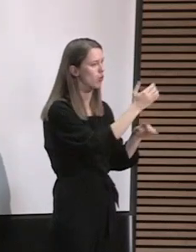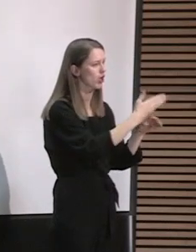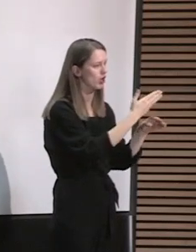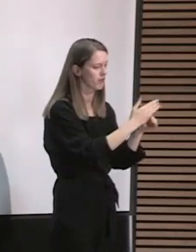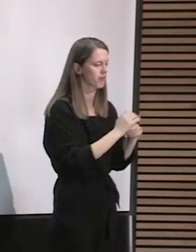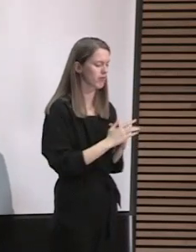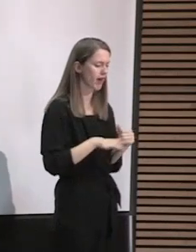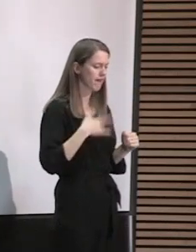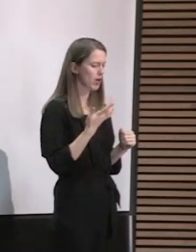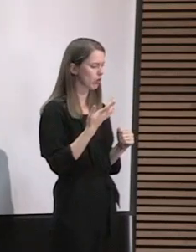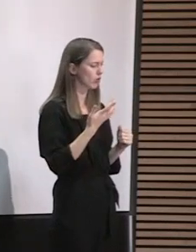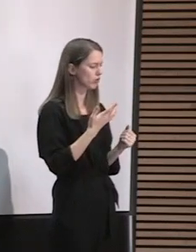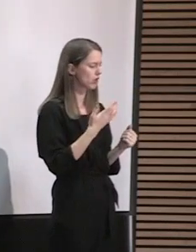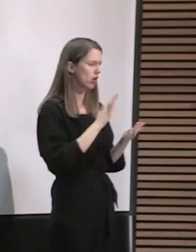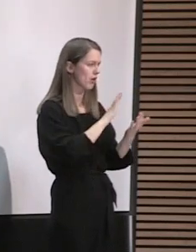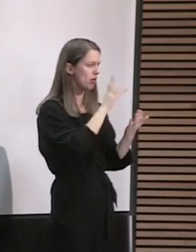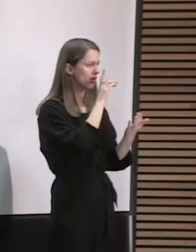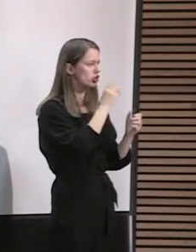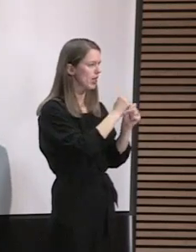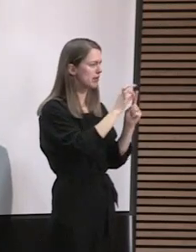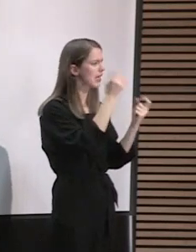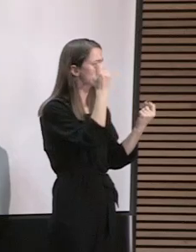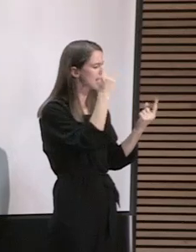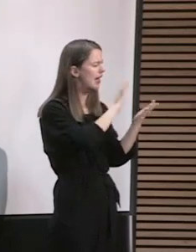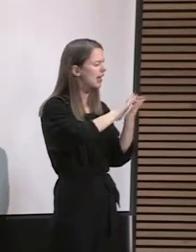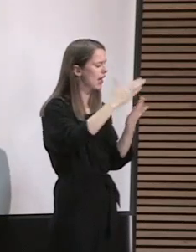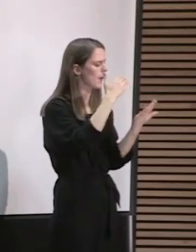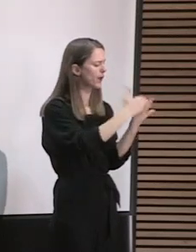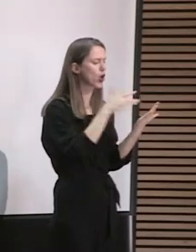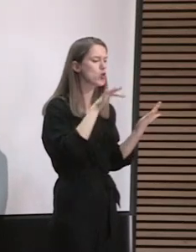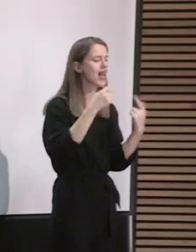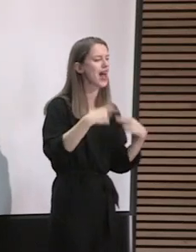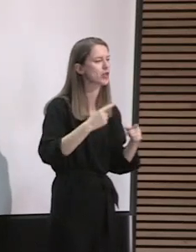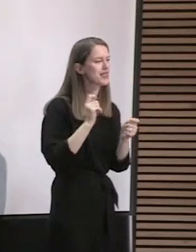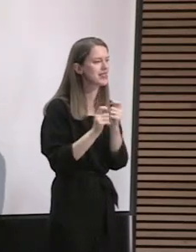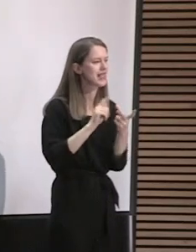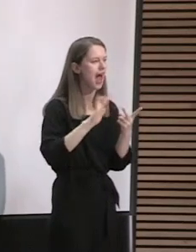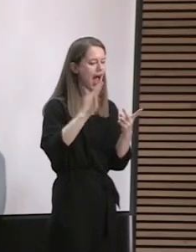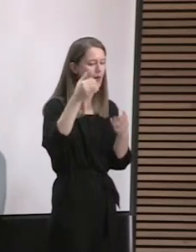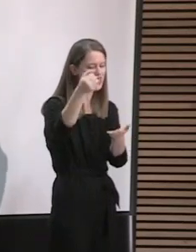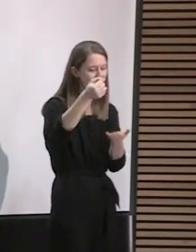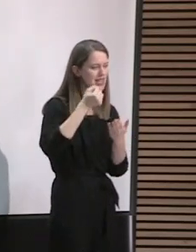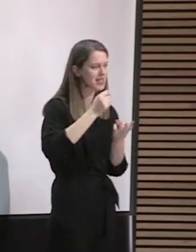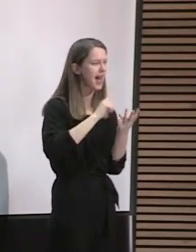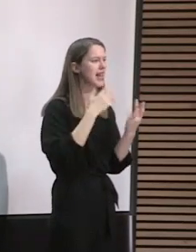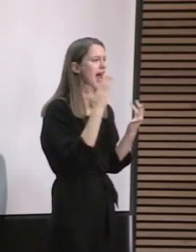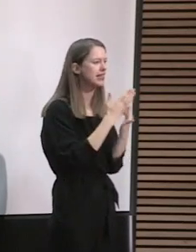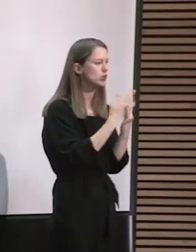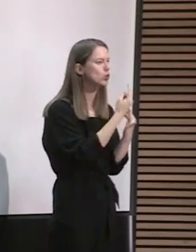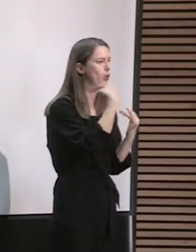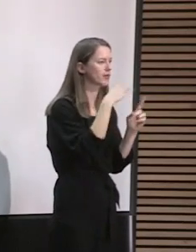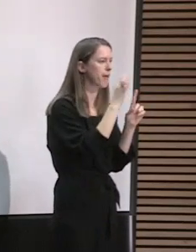have got the settings right in terms of clarity around who's to be tested, the funding for that, and of course access to swabs and